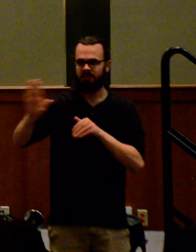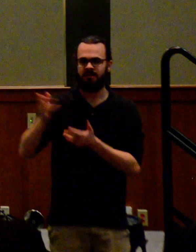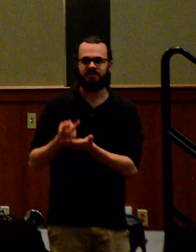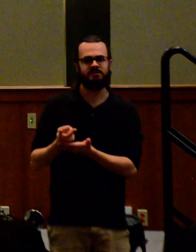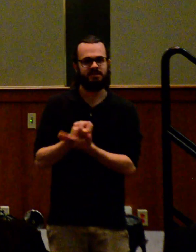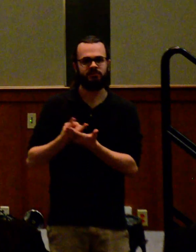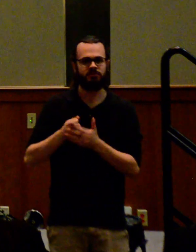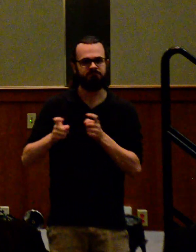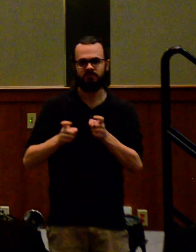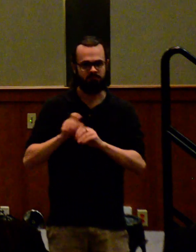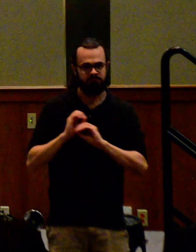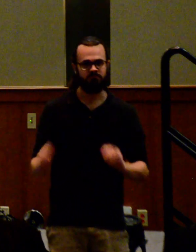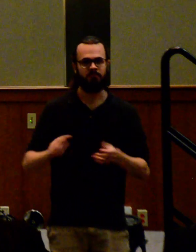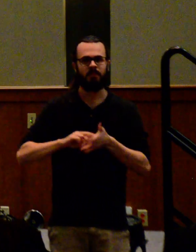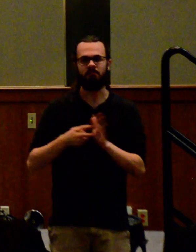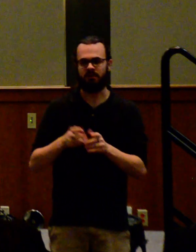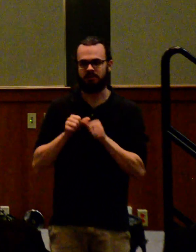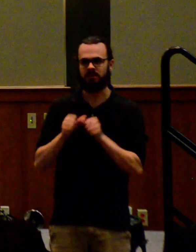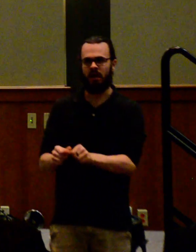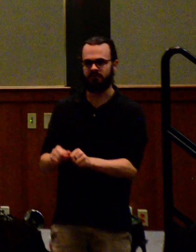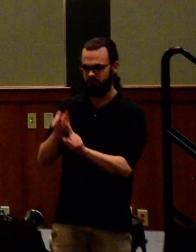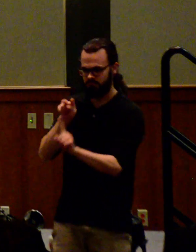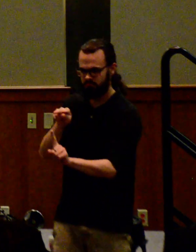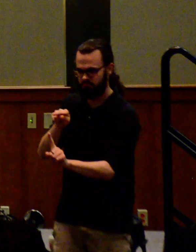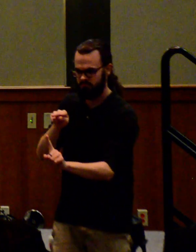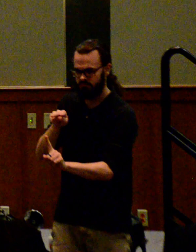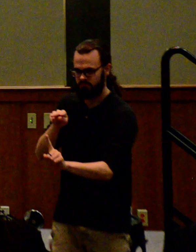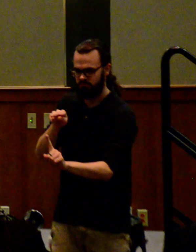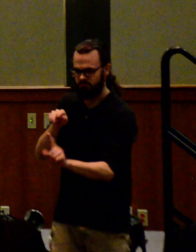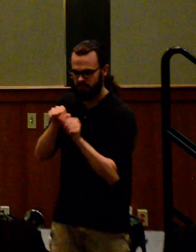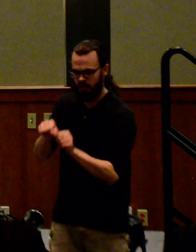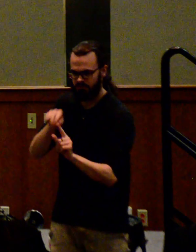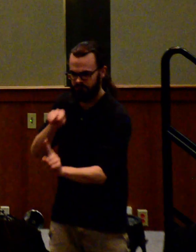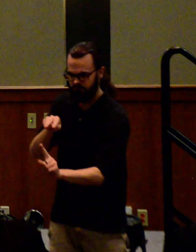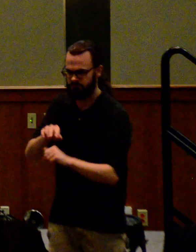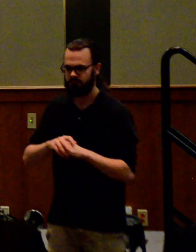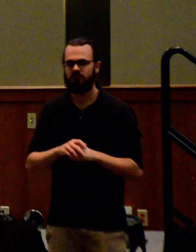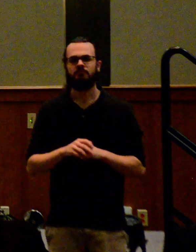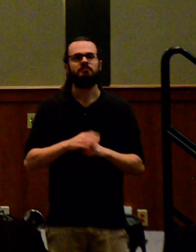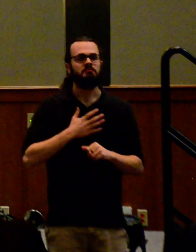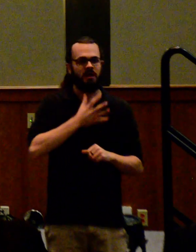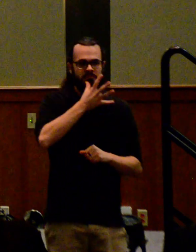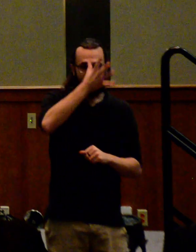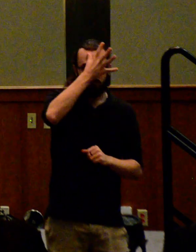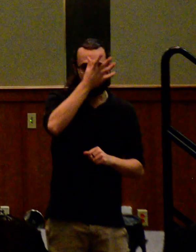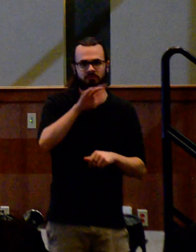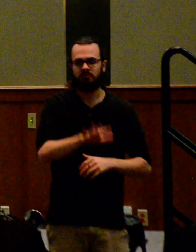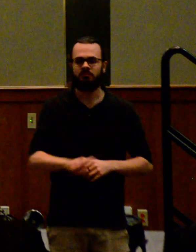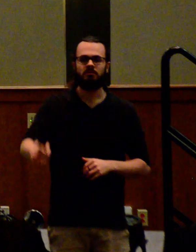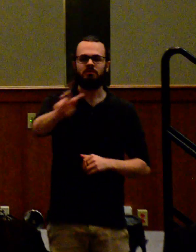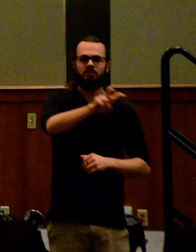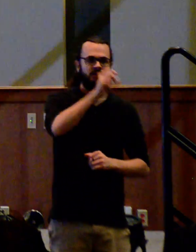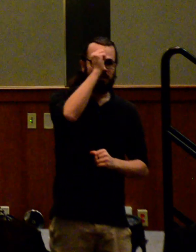had to watch him constantly. I remember my parents took him all around India. They tried non-traditional